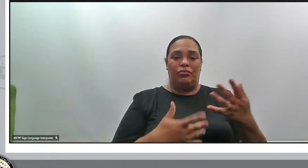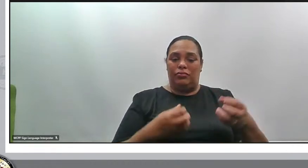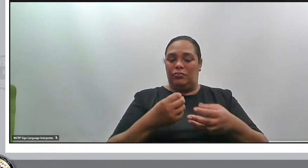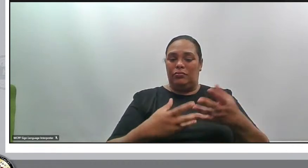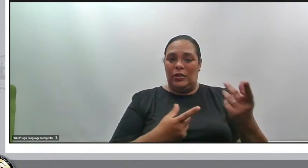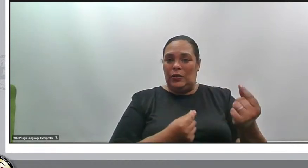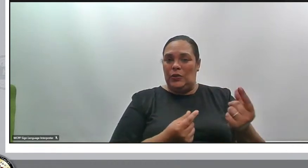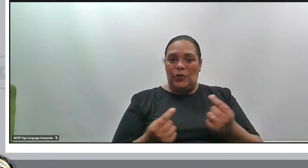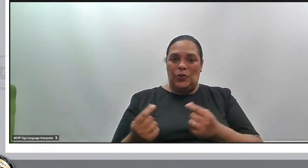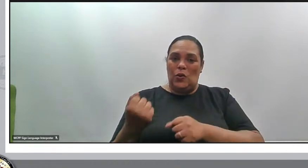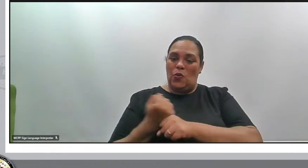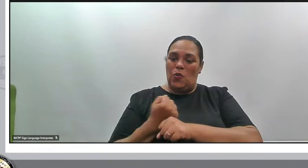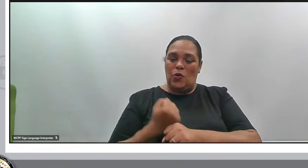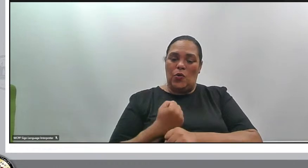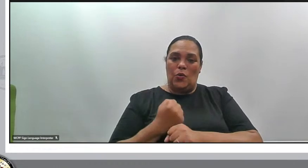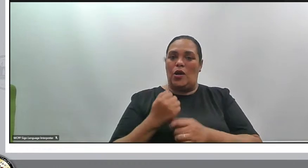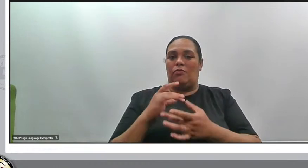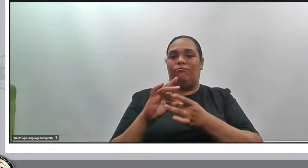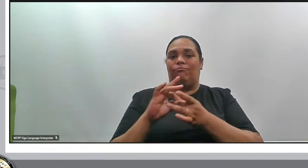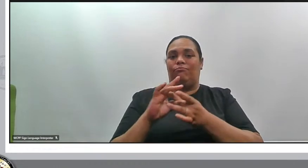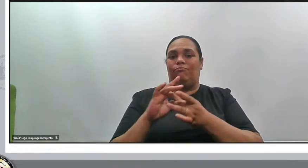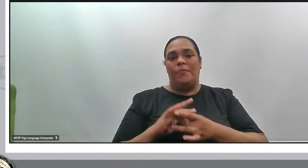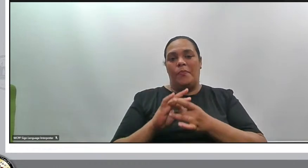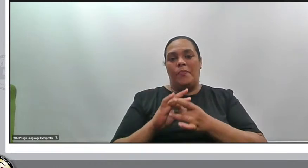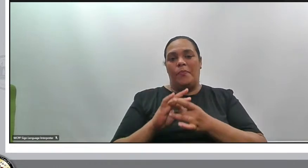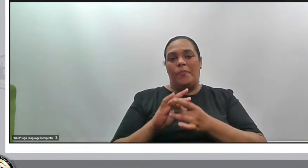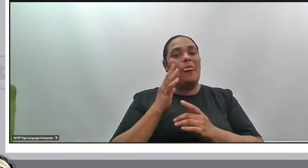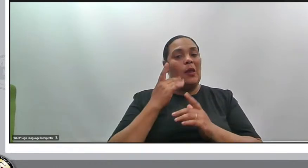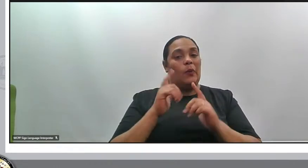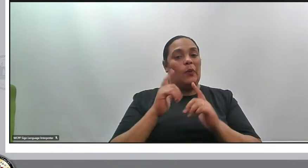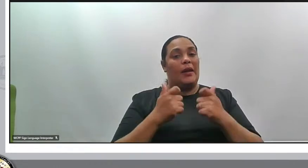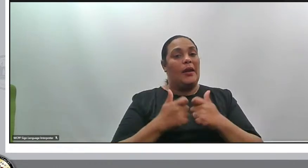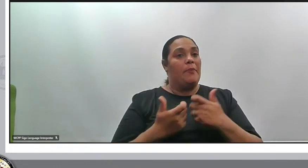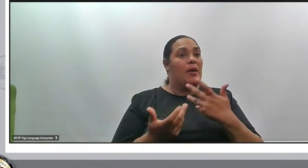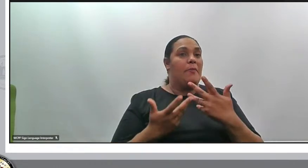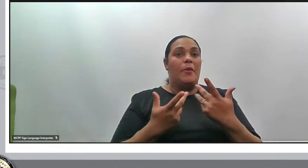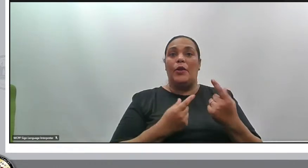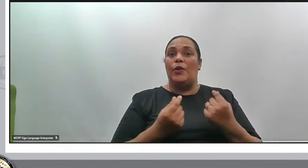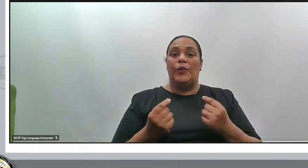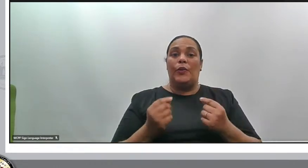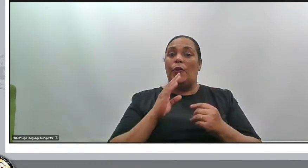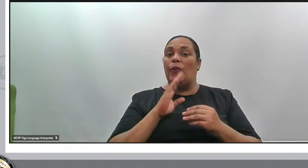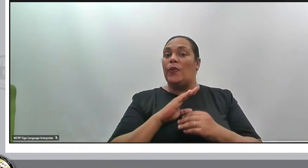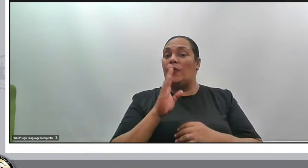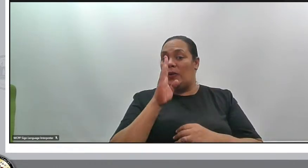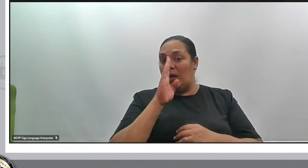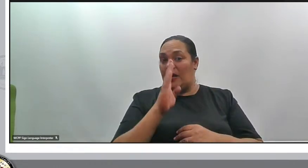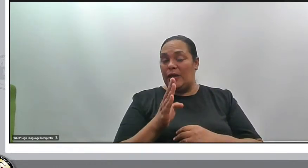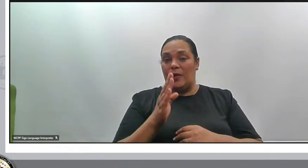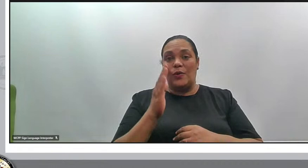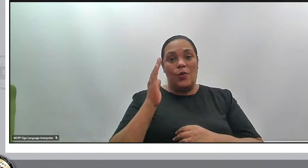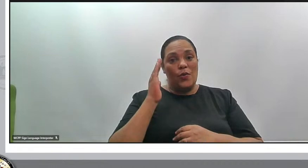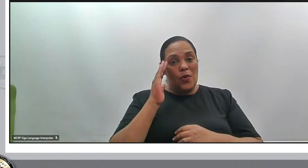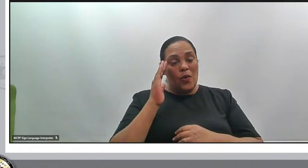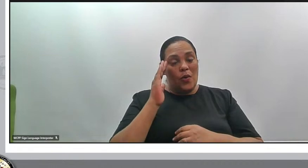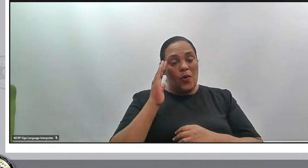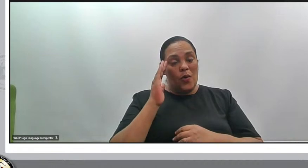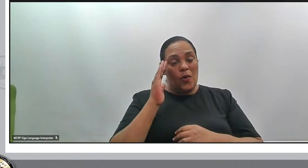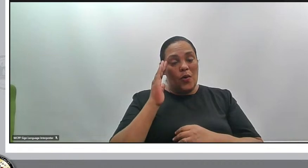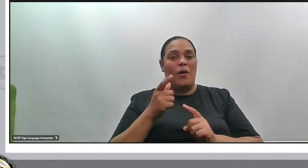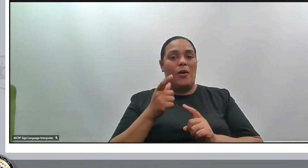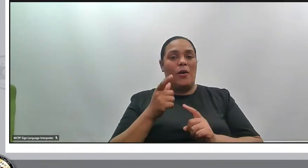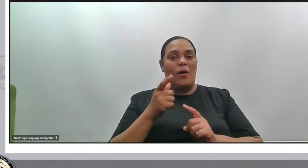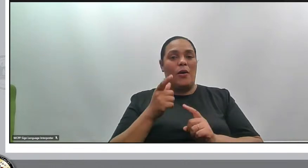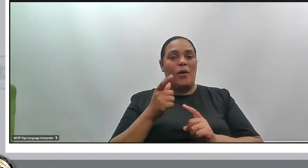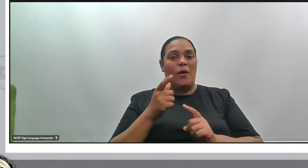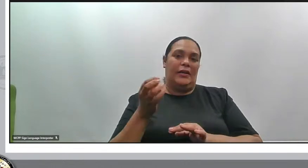lot of working together. So whilst the committees might not necessarily directly know that it comes from public education,